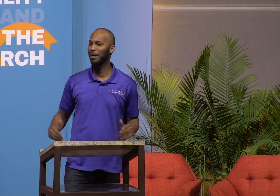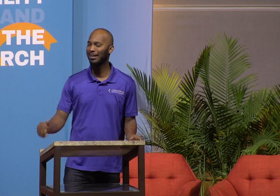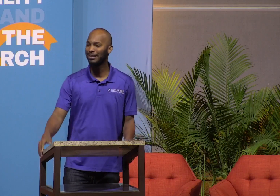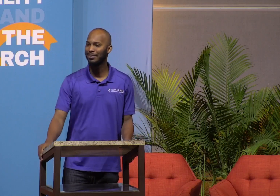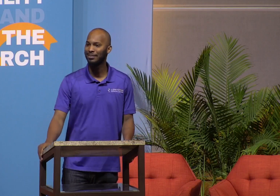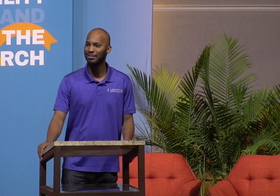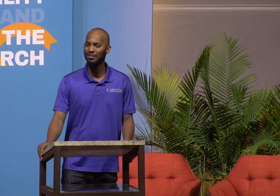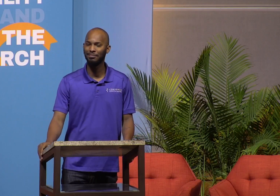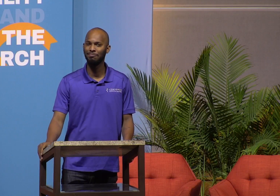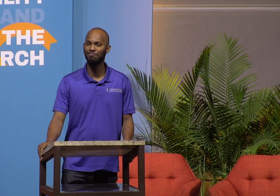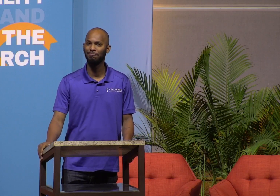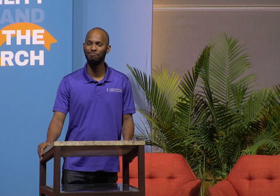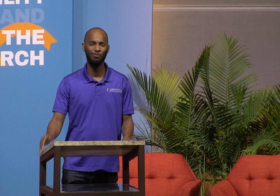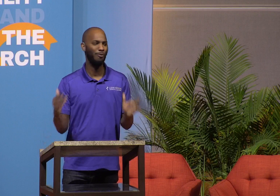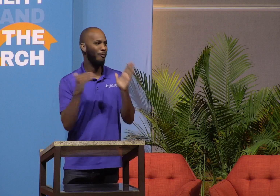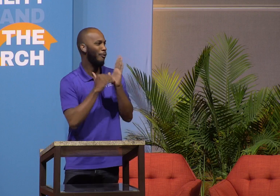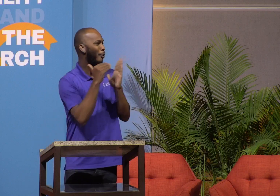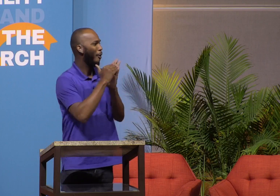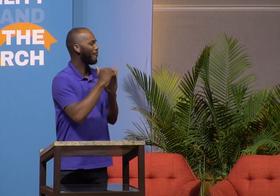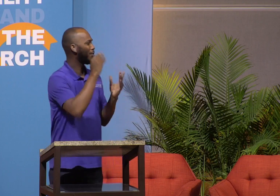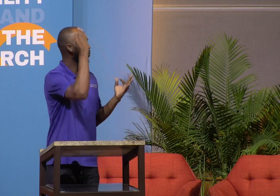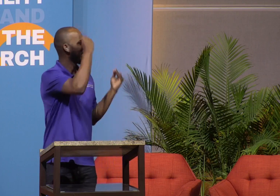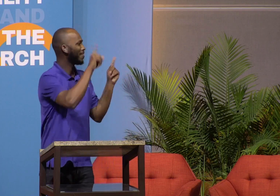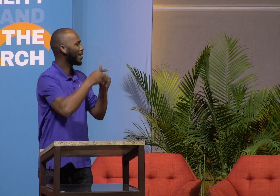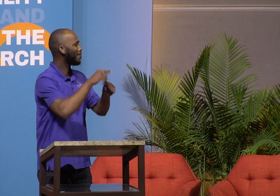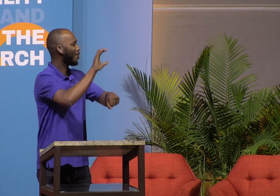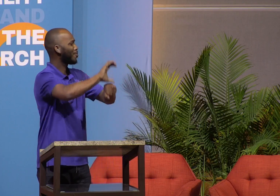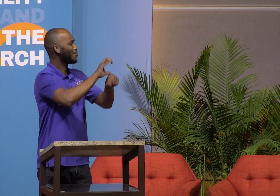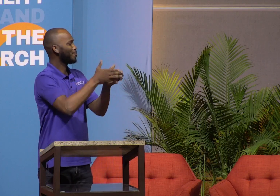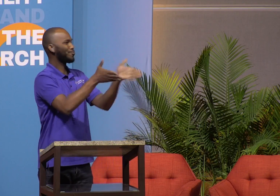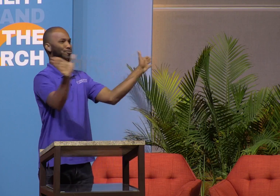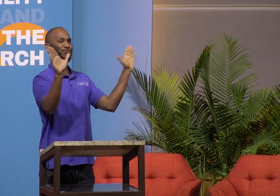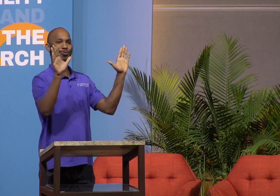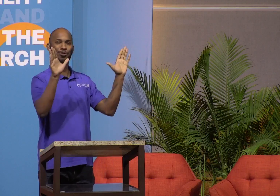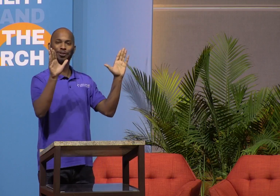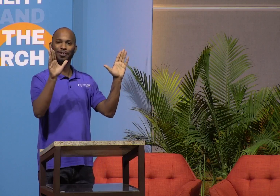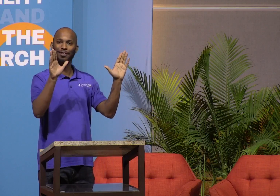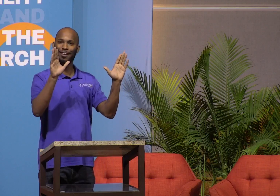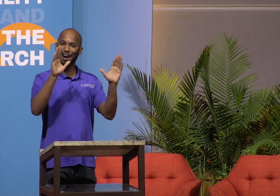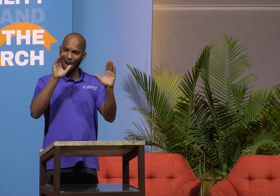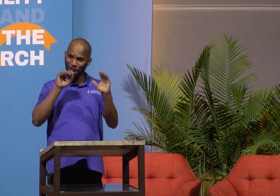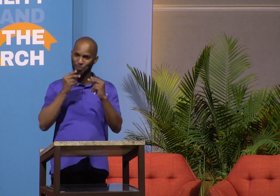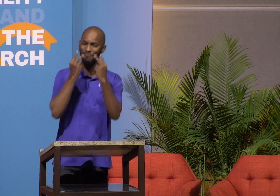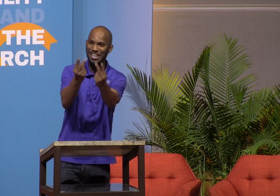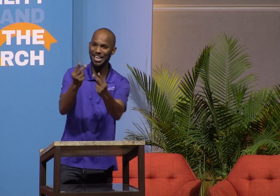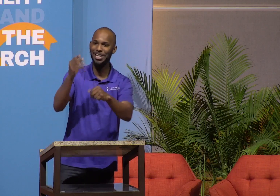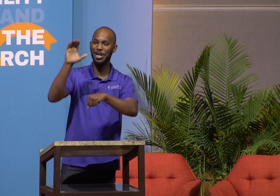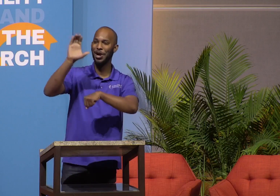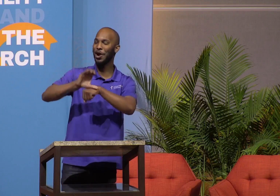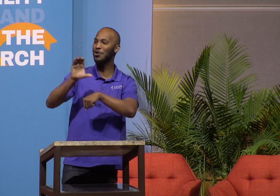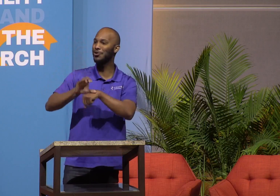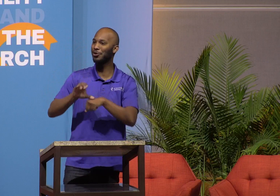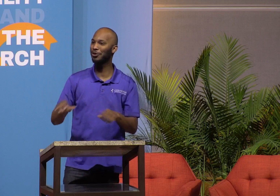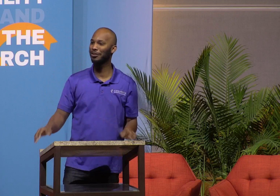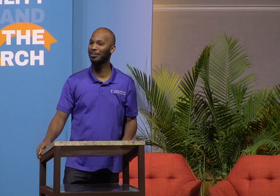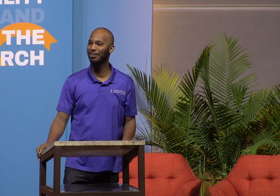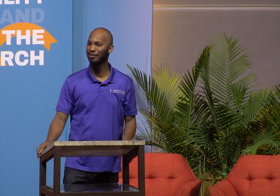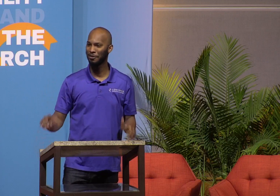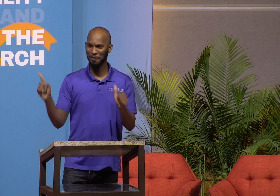The topic of today is going to be talking about integrating deafness into the church body. We know that the church